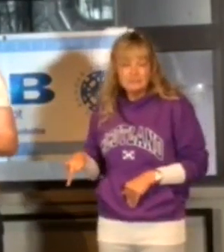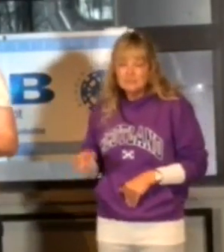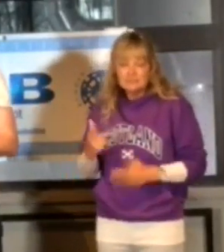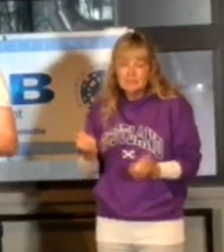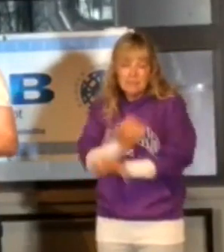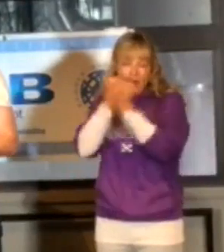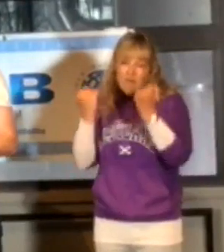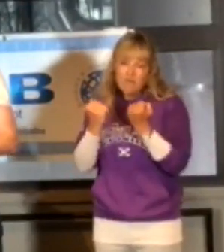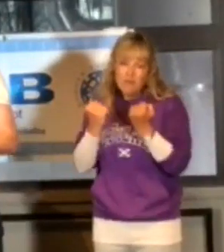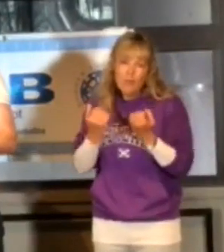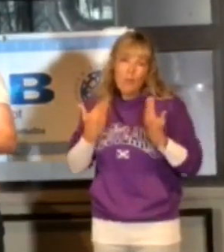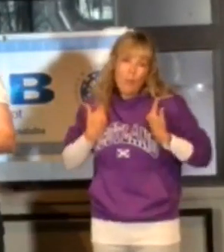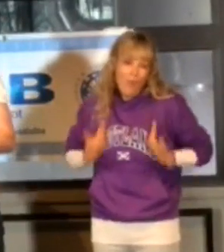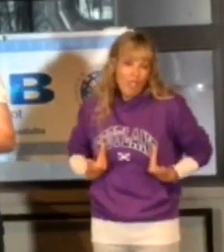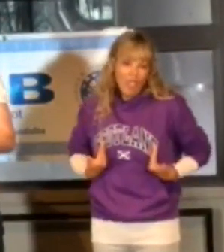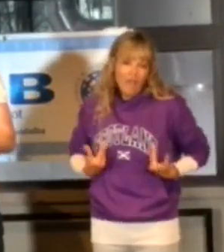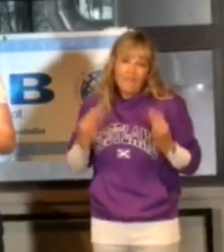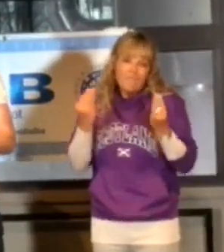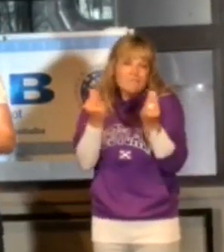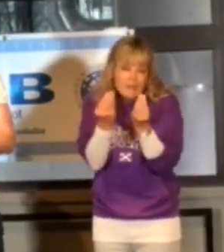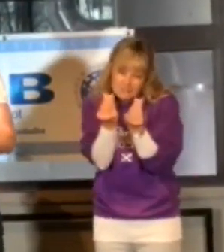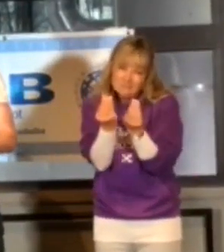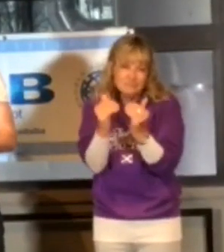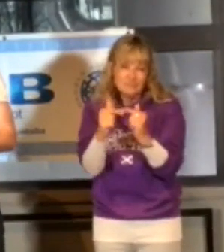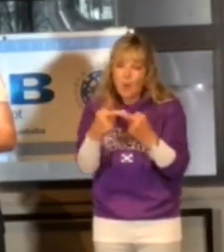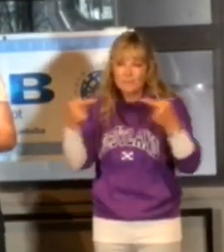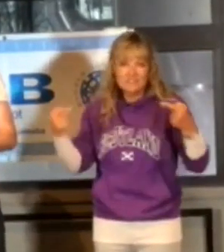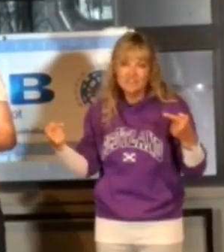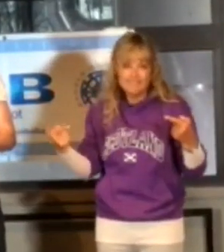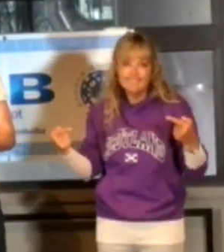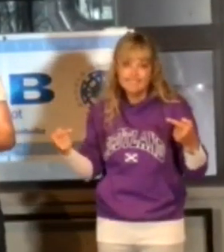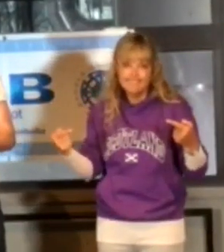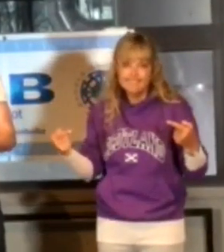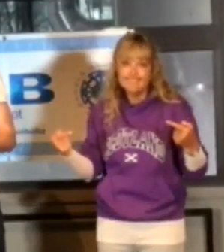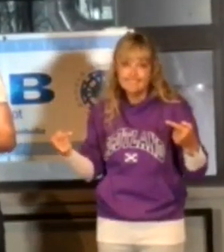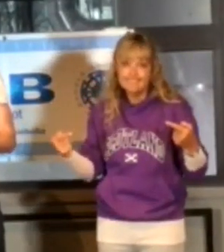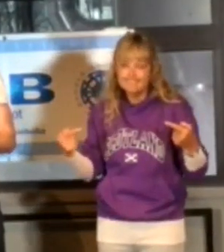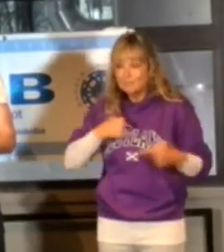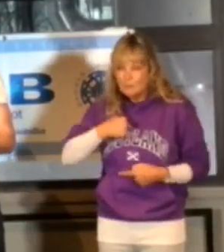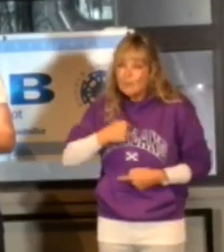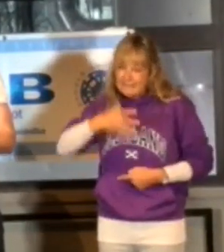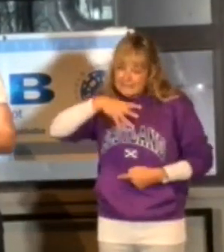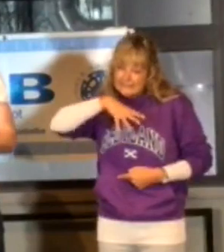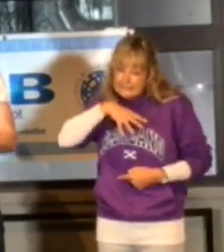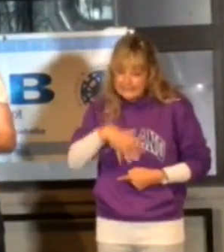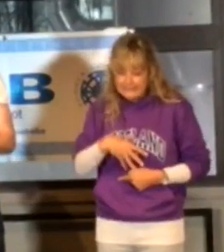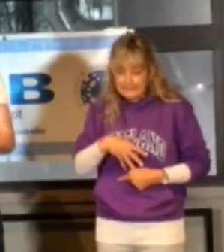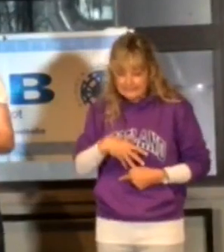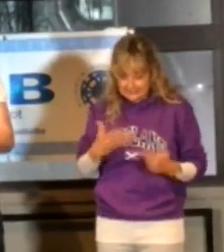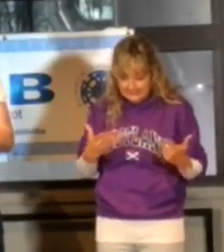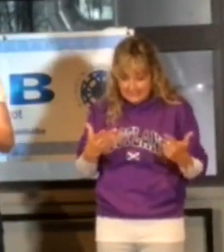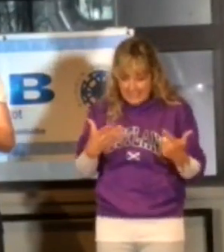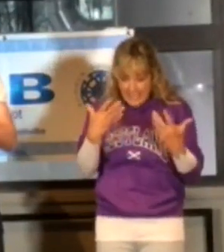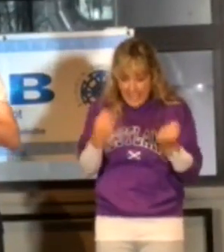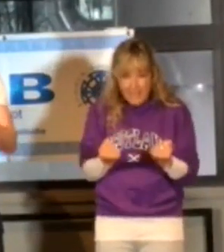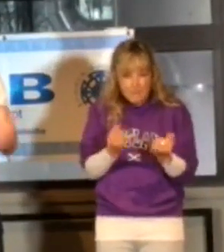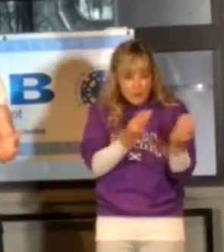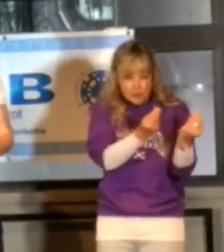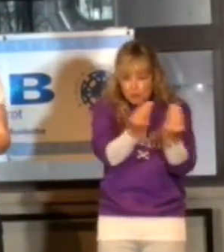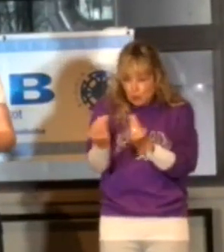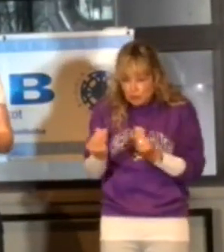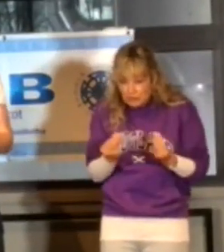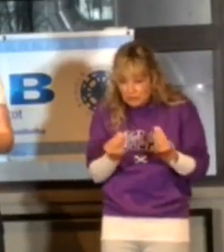incredibly well-funded opposition. When we can put together the infrastructure to have a campaign like